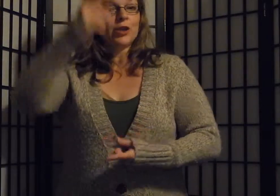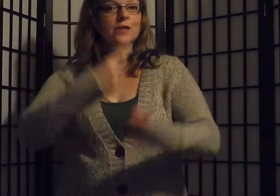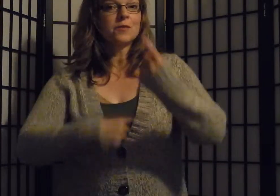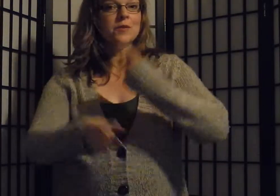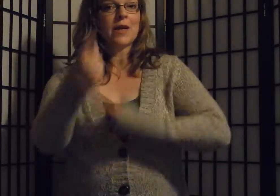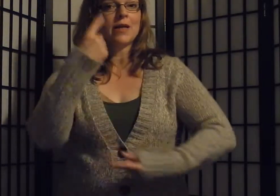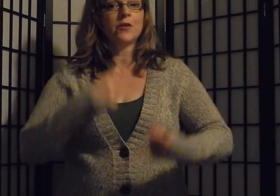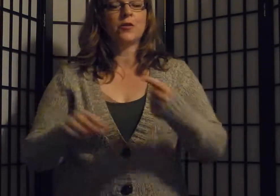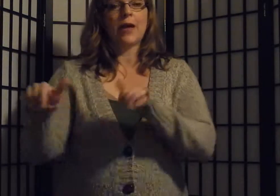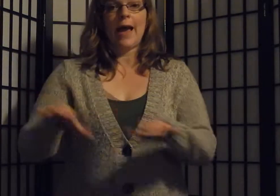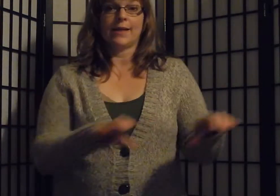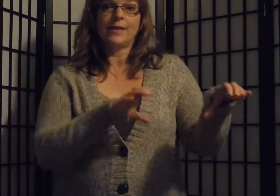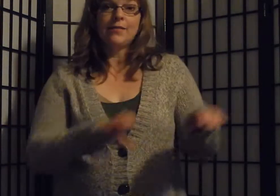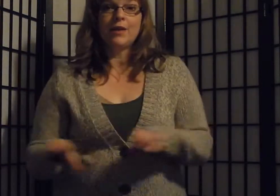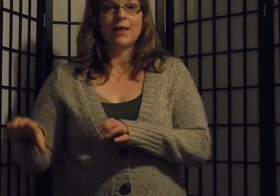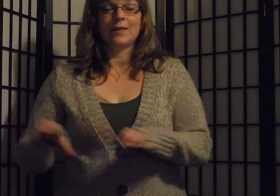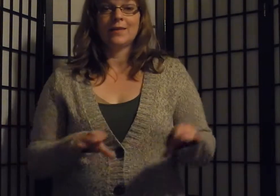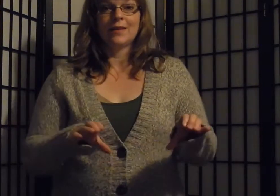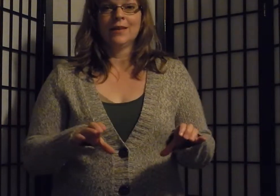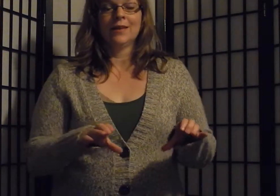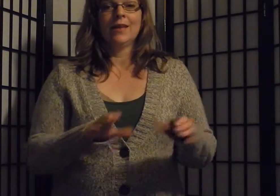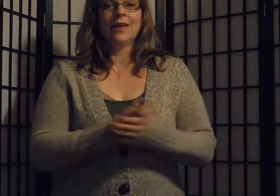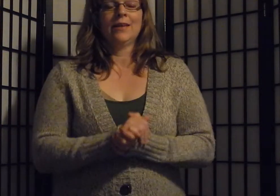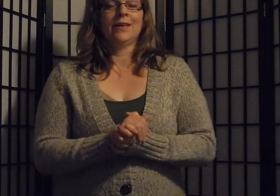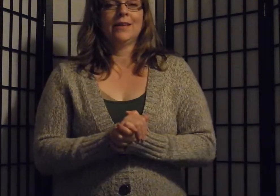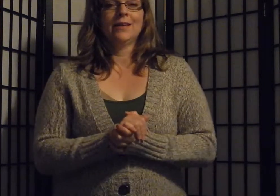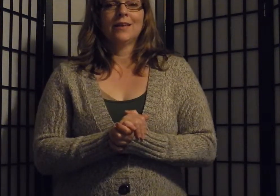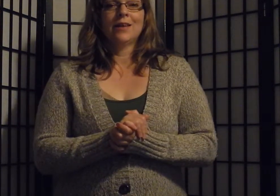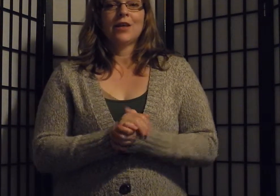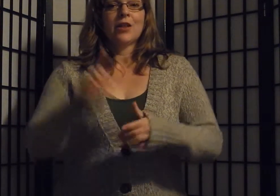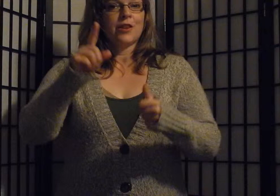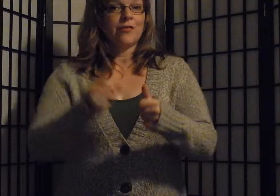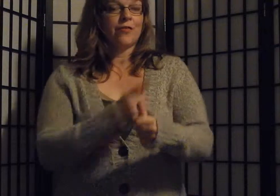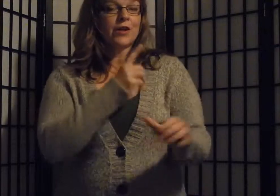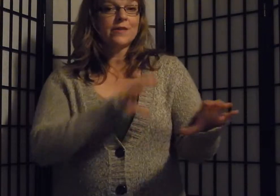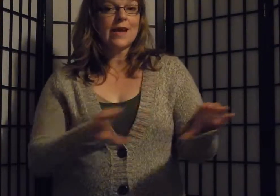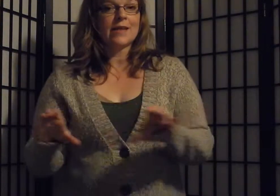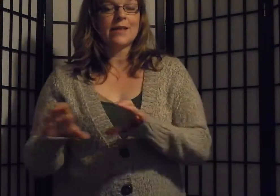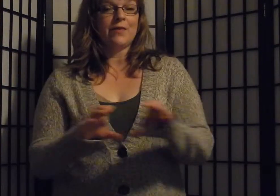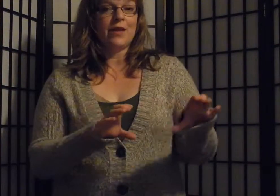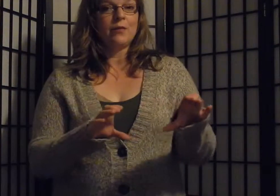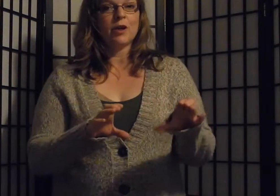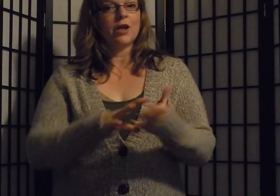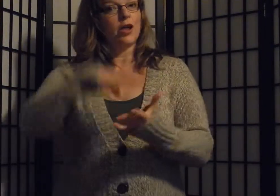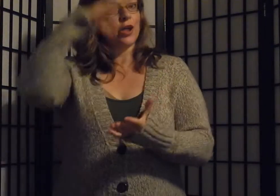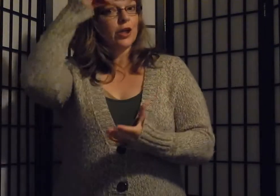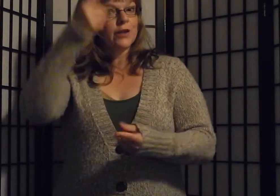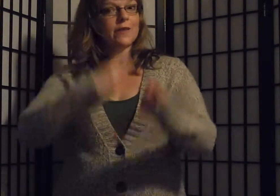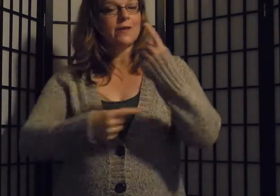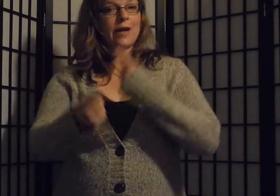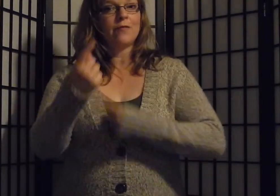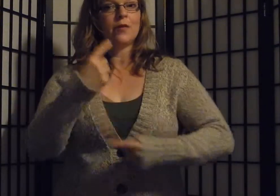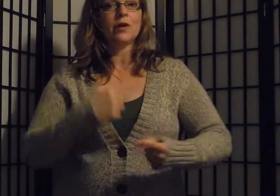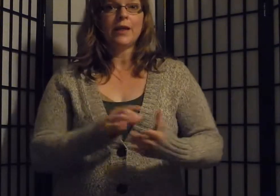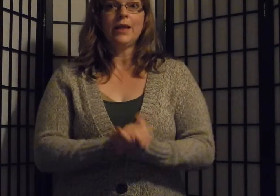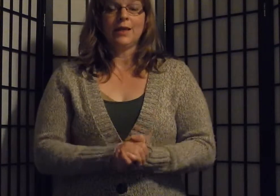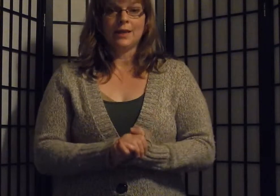learn some signs for activities. The first activity we're going to learn the sign for